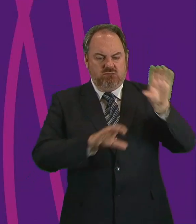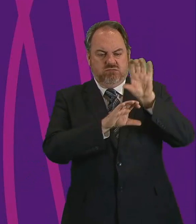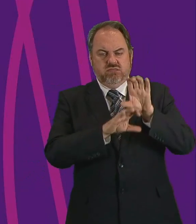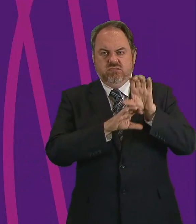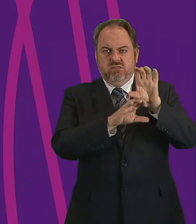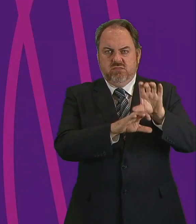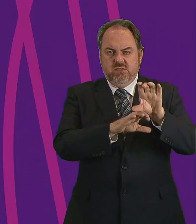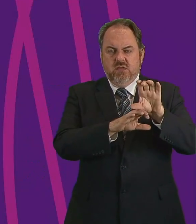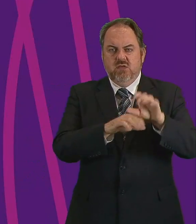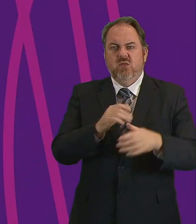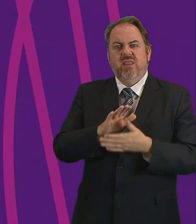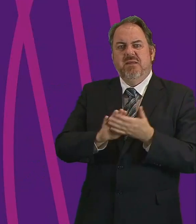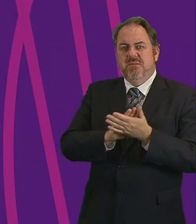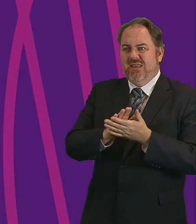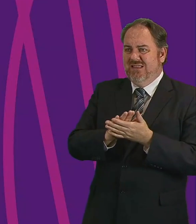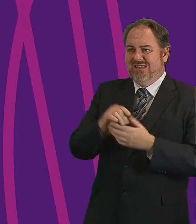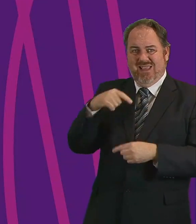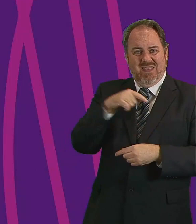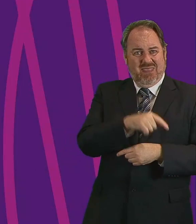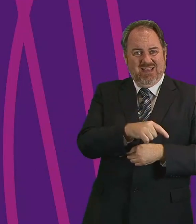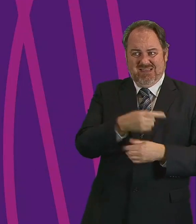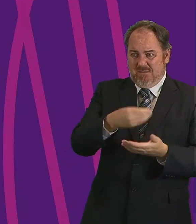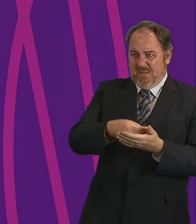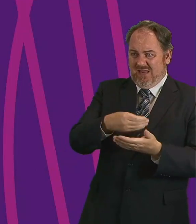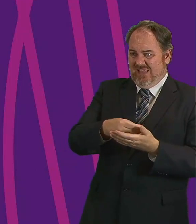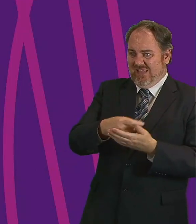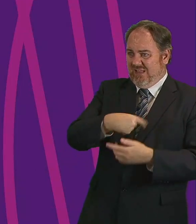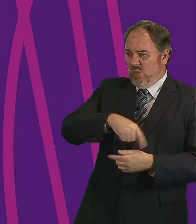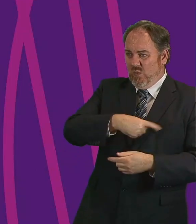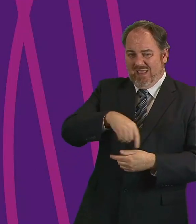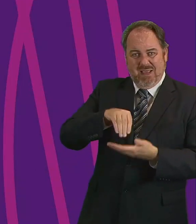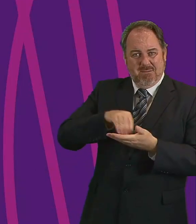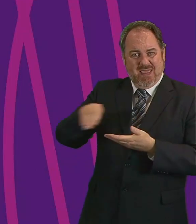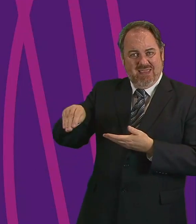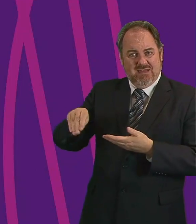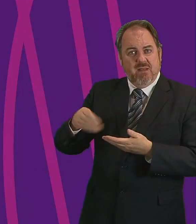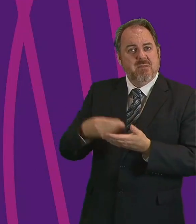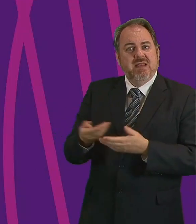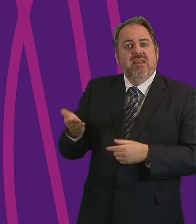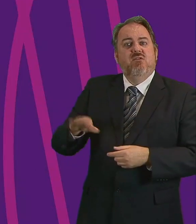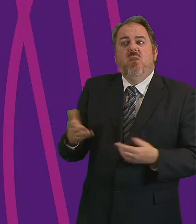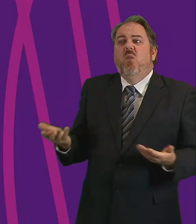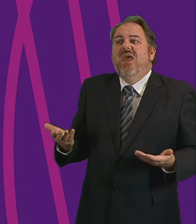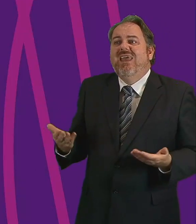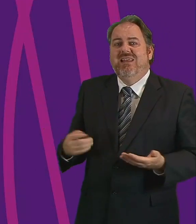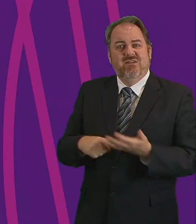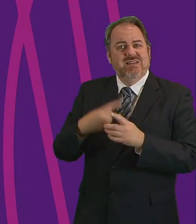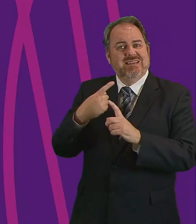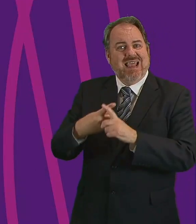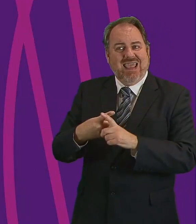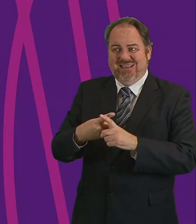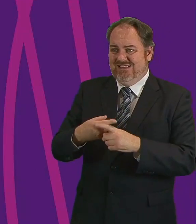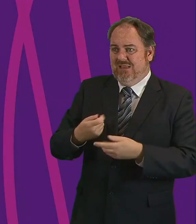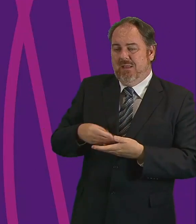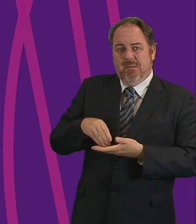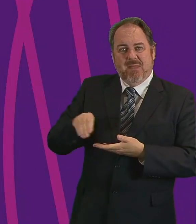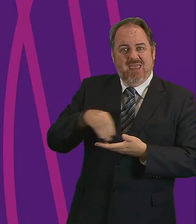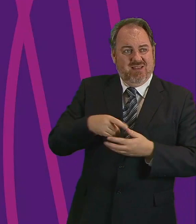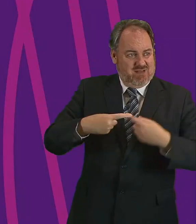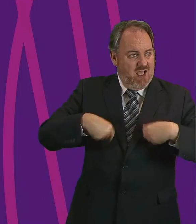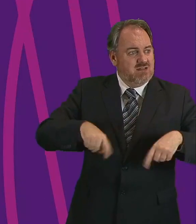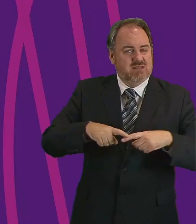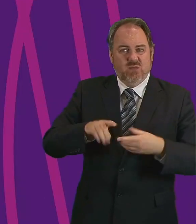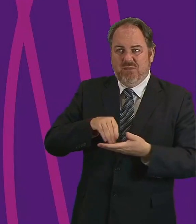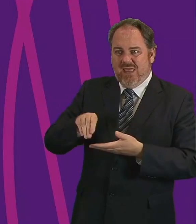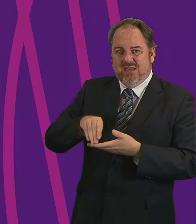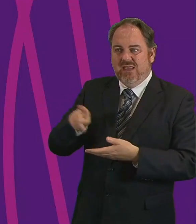pointed out that we all have to pay this bill. All taxpayers will have to pay this bill. Just let me finish this point. If we are adding